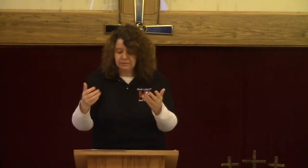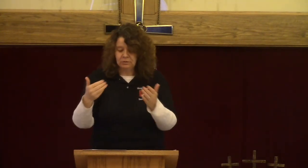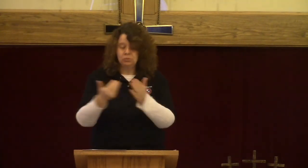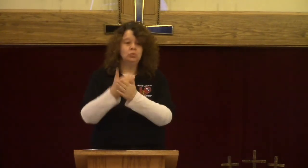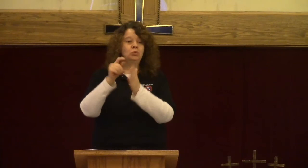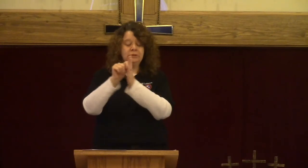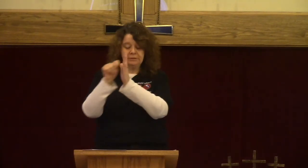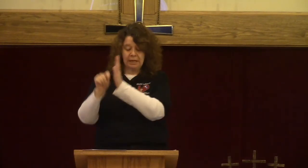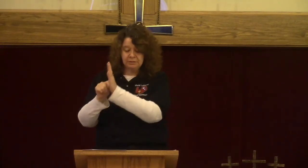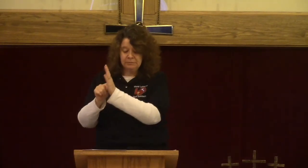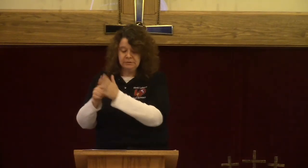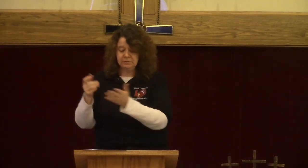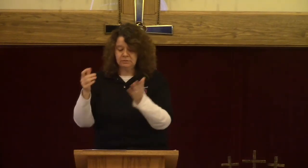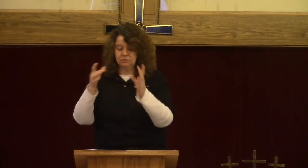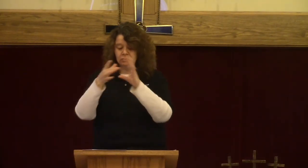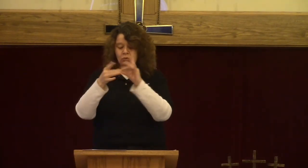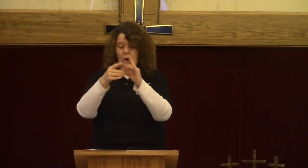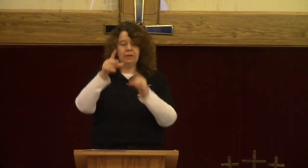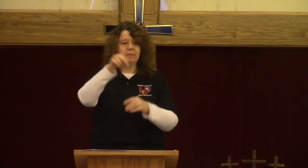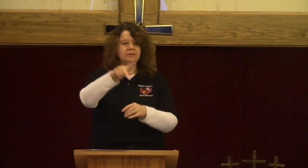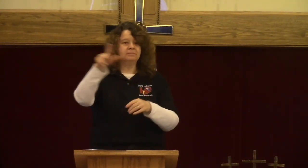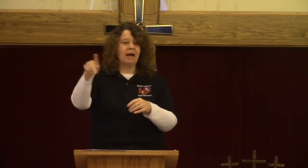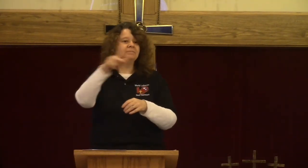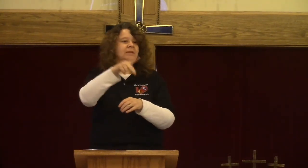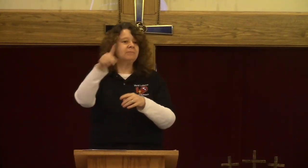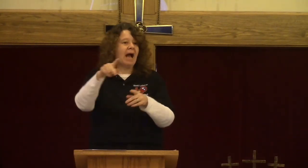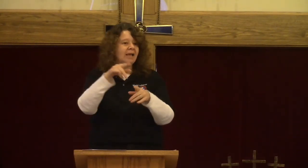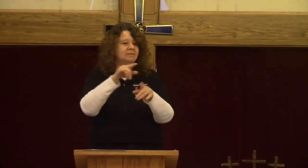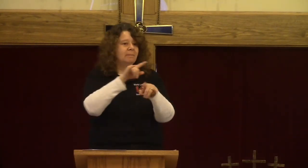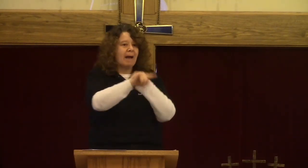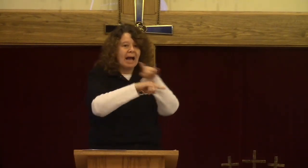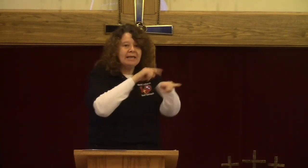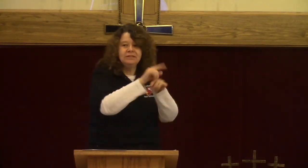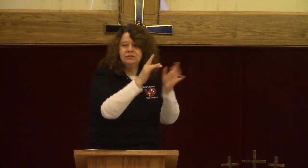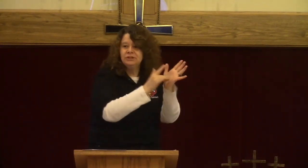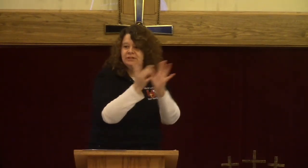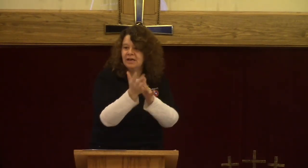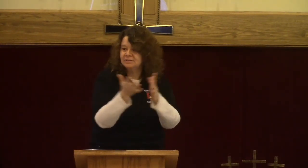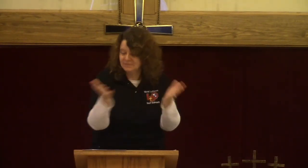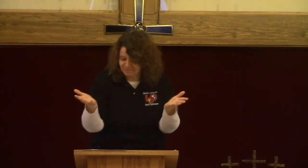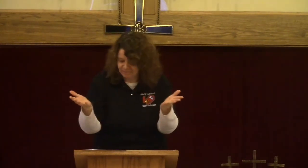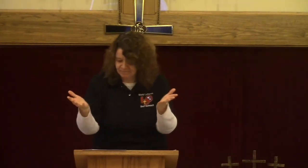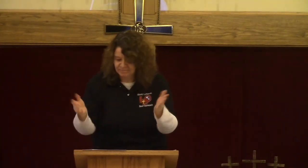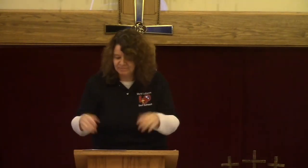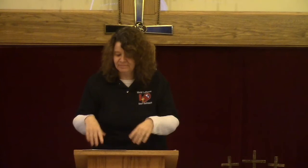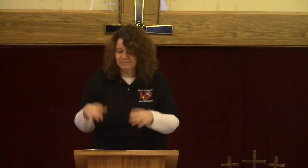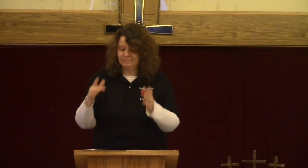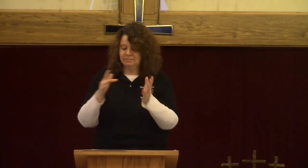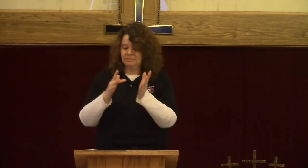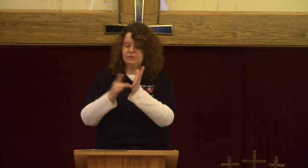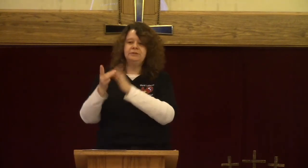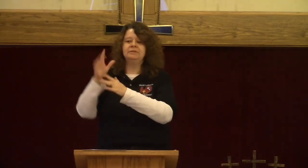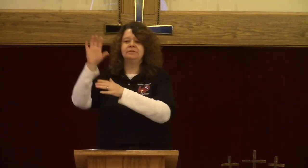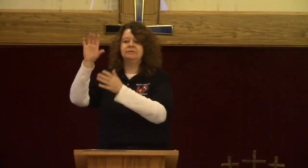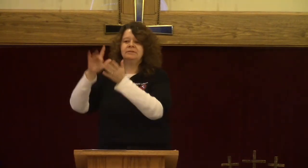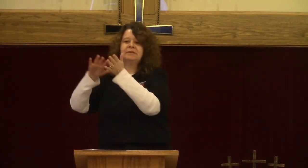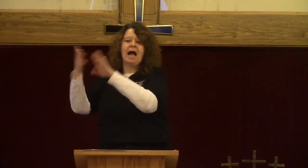and belittled him and sold him? Also, you have the story of Pontius Pilate with Jesus on the cross.